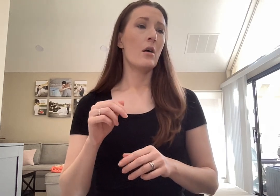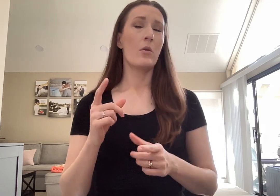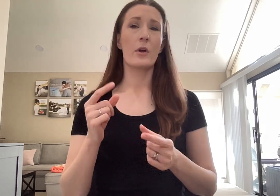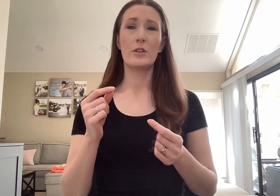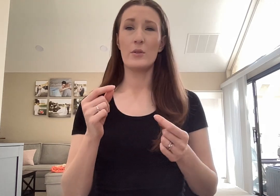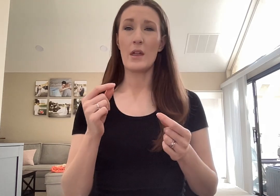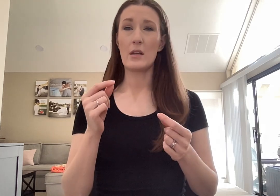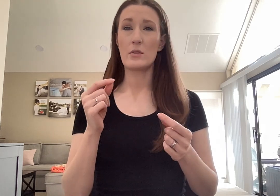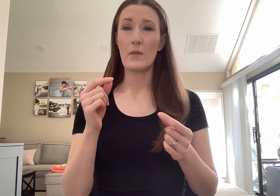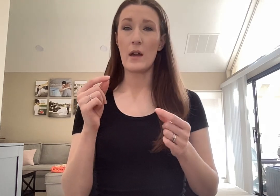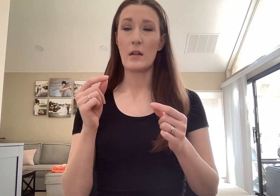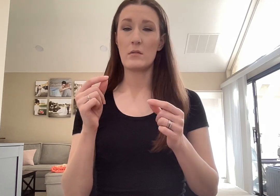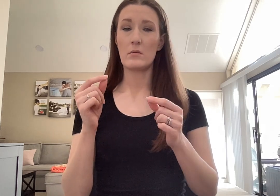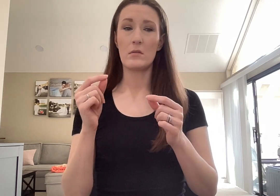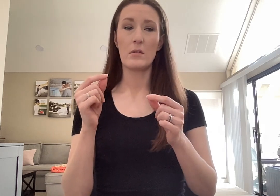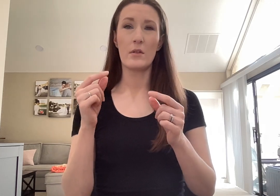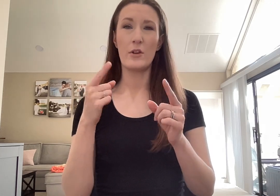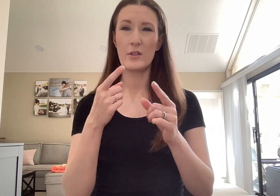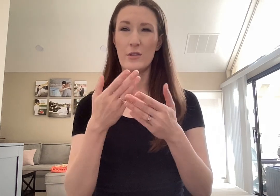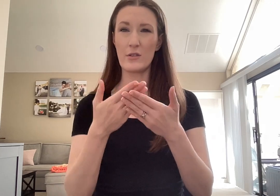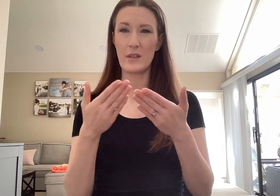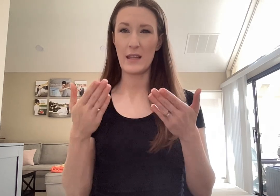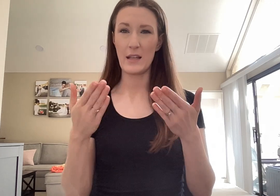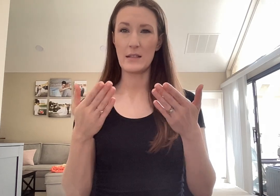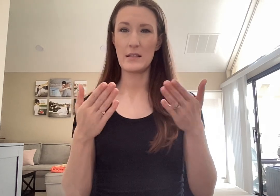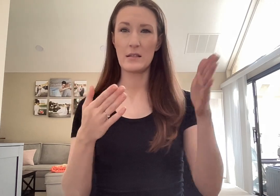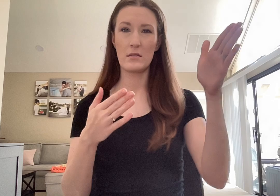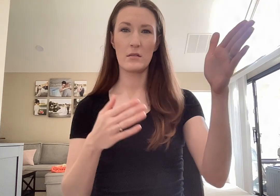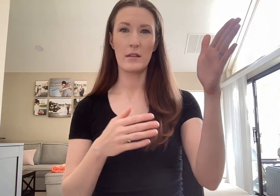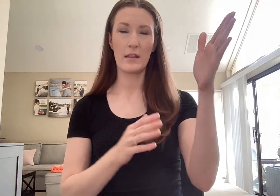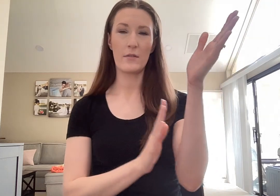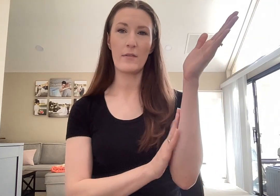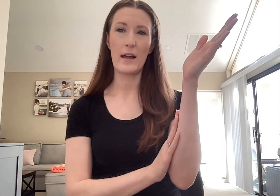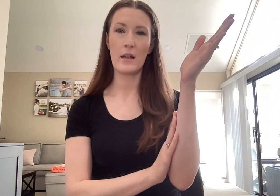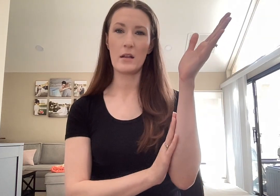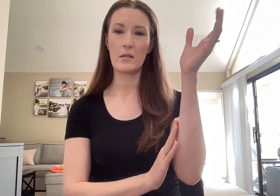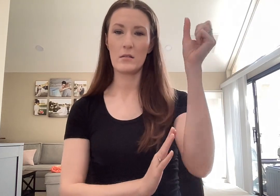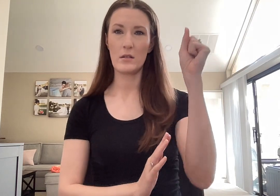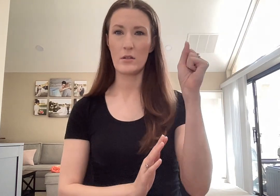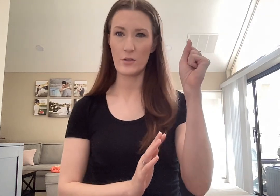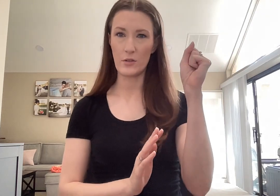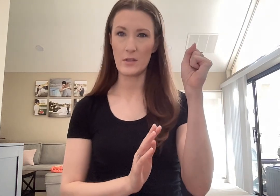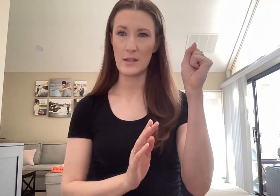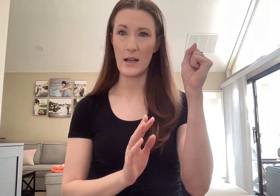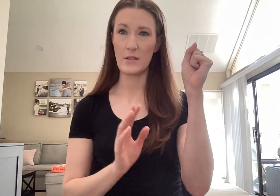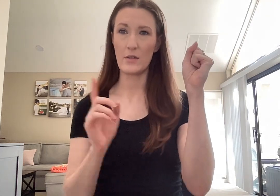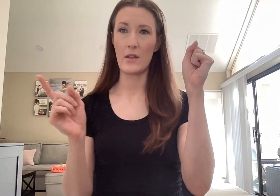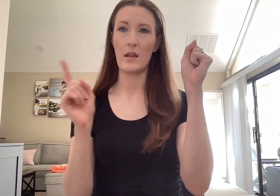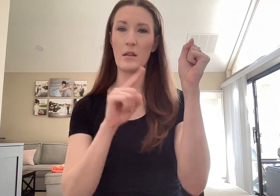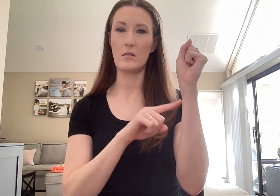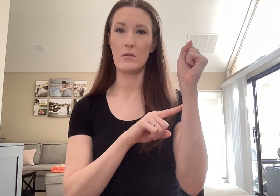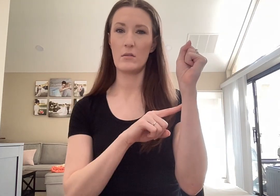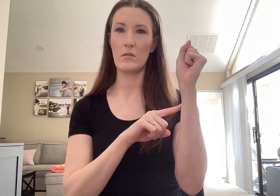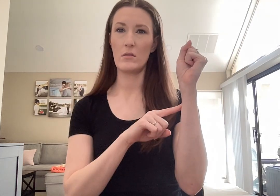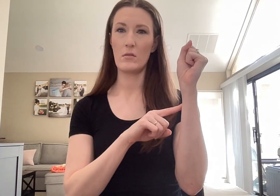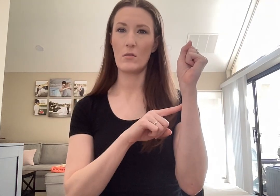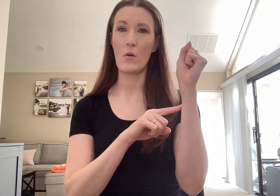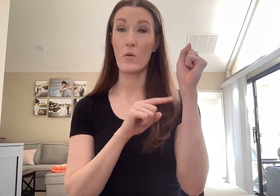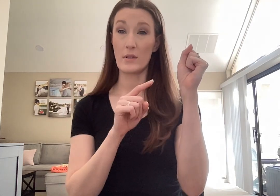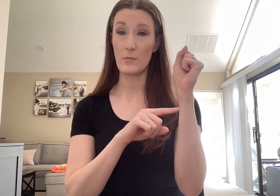We're going to do that so that there are certain things, like the flag is on a certain side so that it